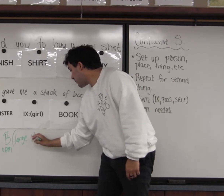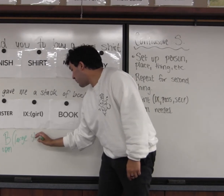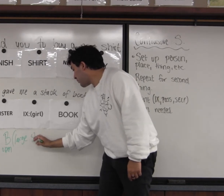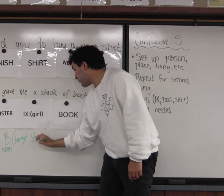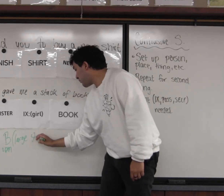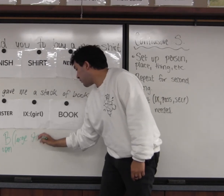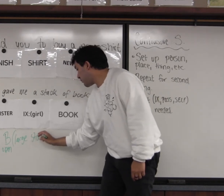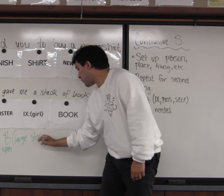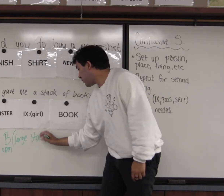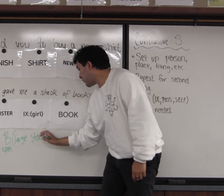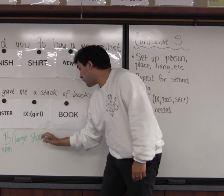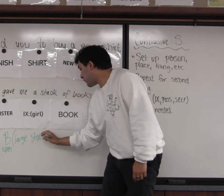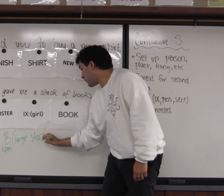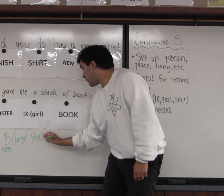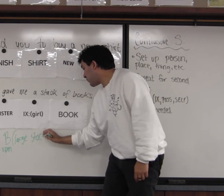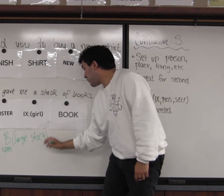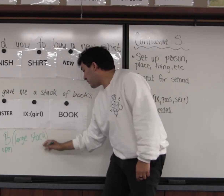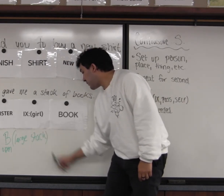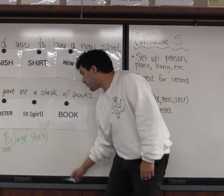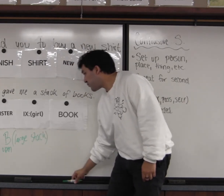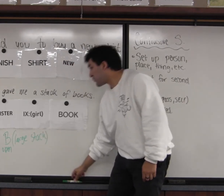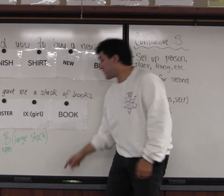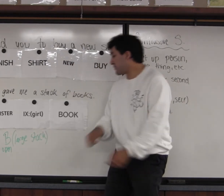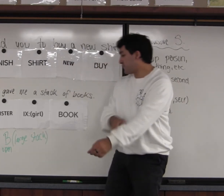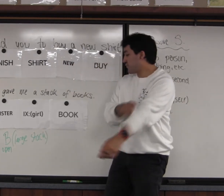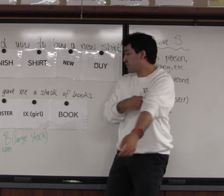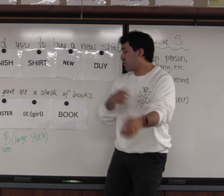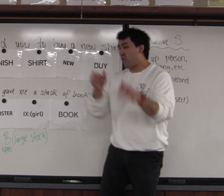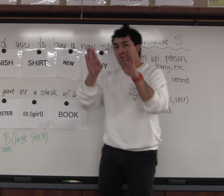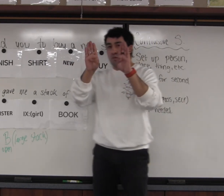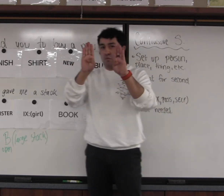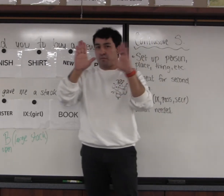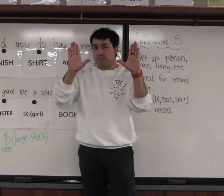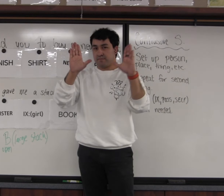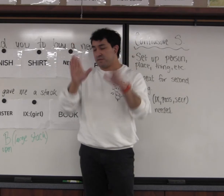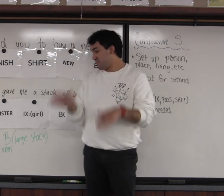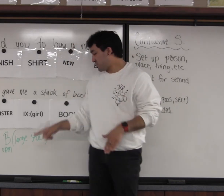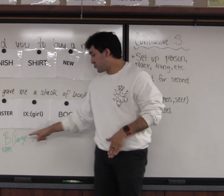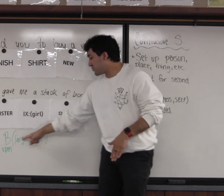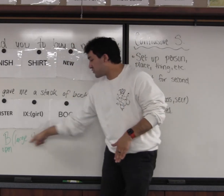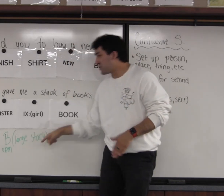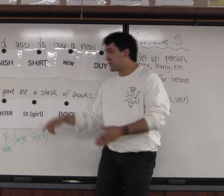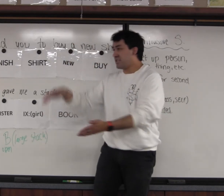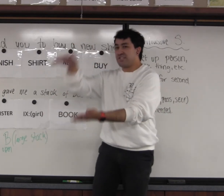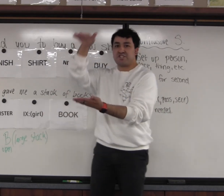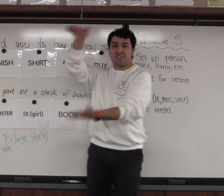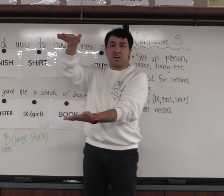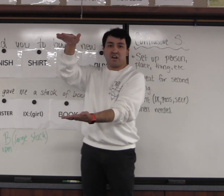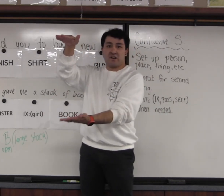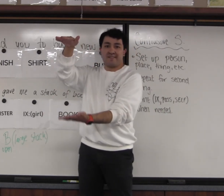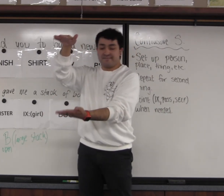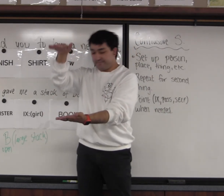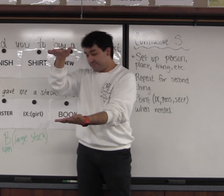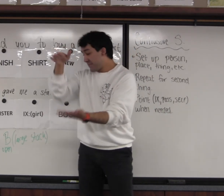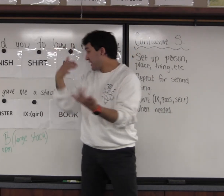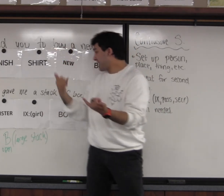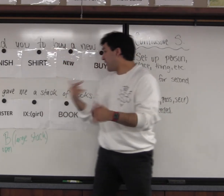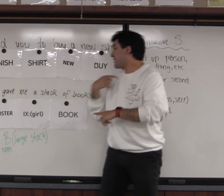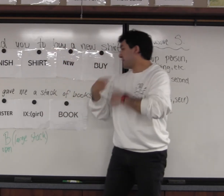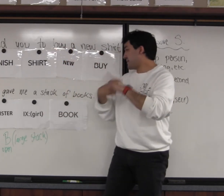And in the parentheses, we're going to go ahead and write what the classifier is standing for. And so I know exactly and